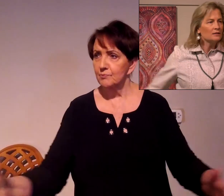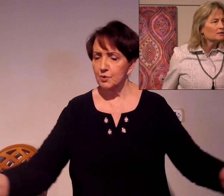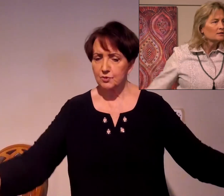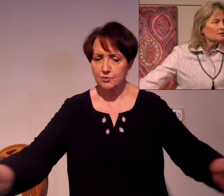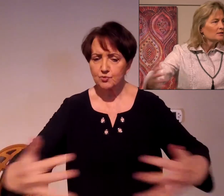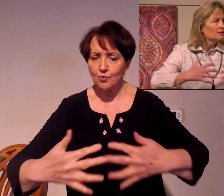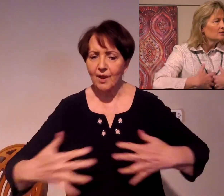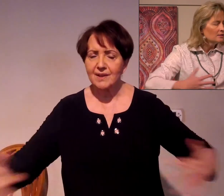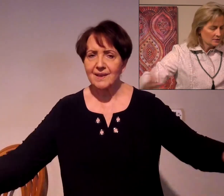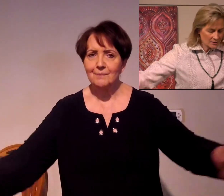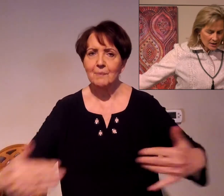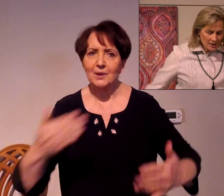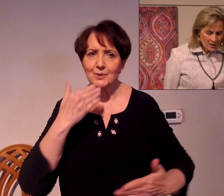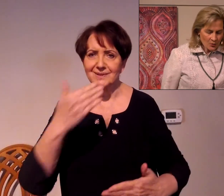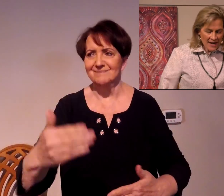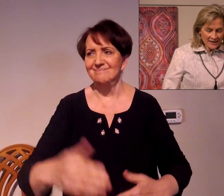right?